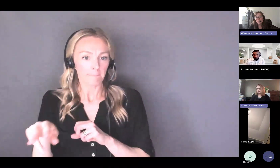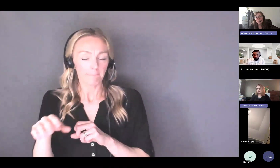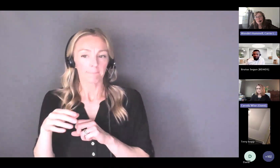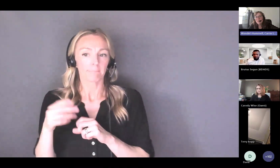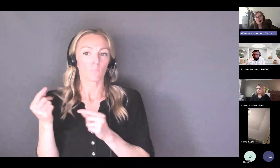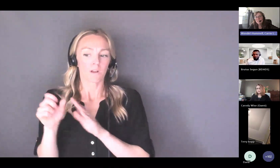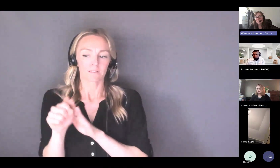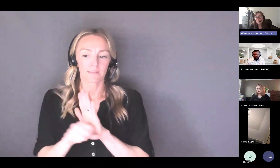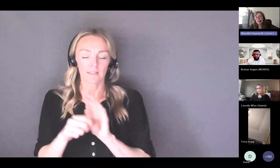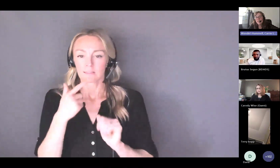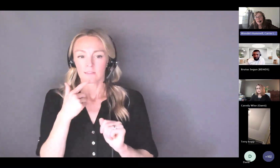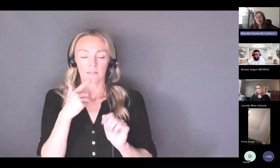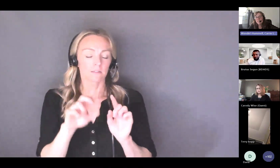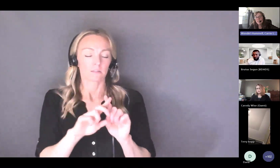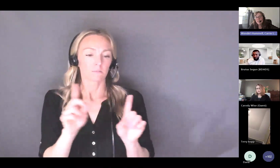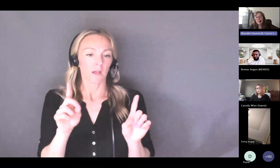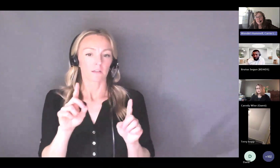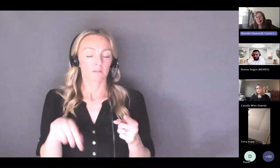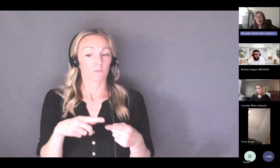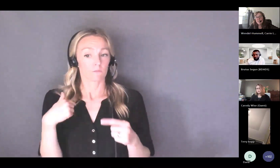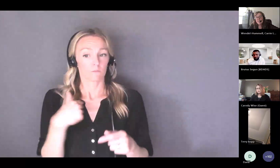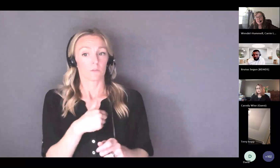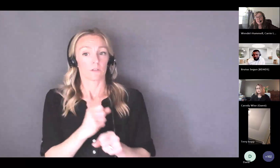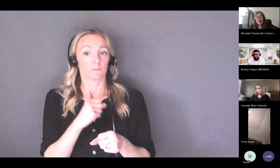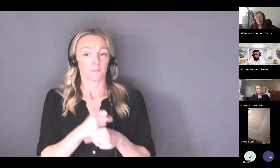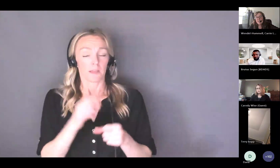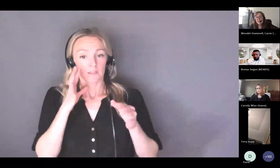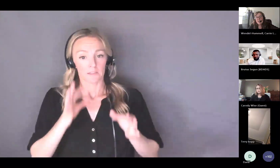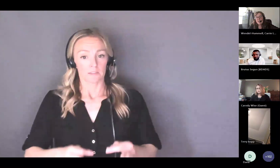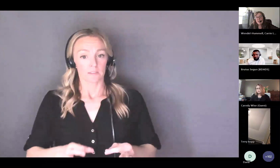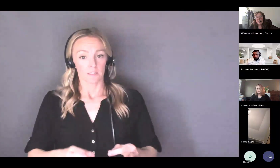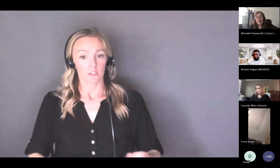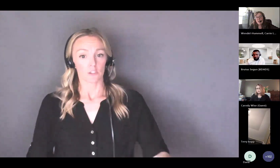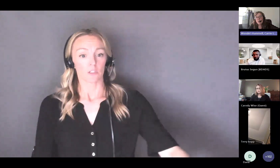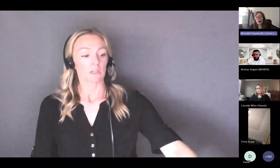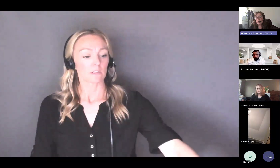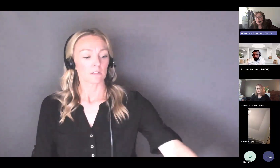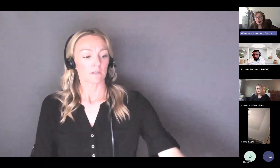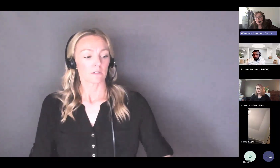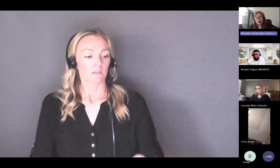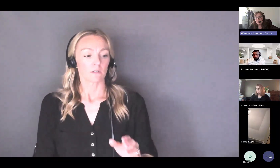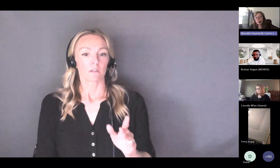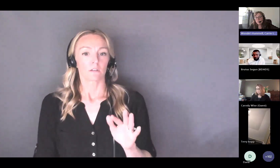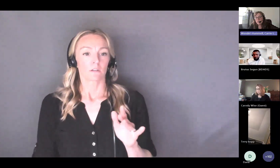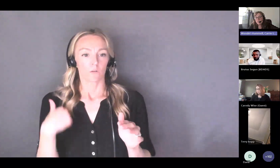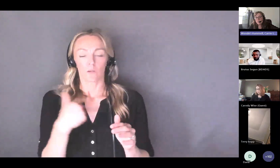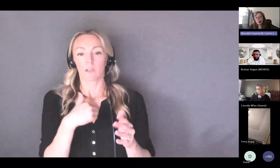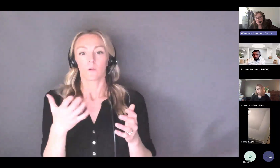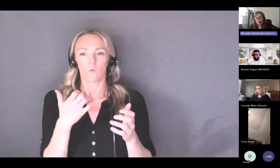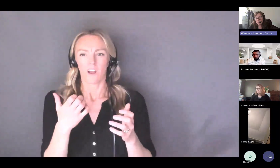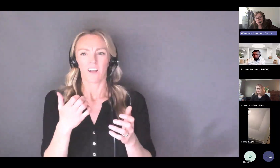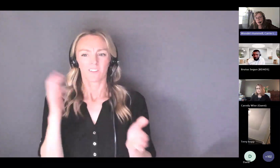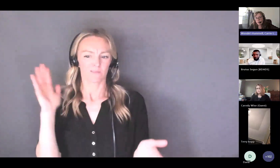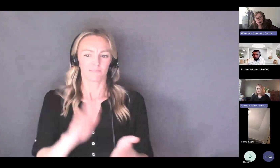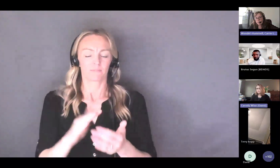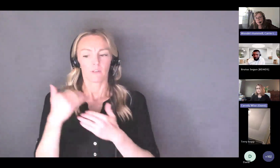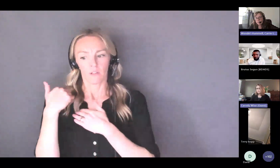says, but when we made the decision that we want to remove burdensome